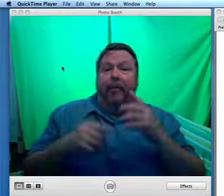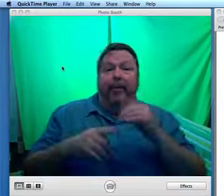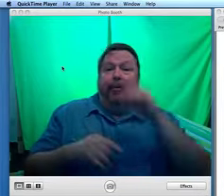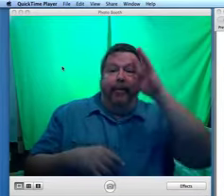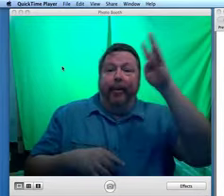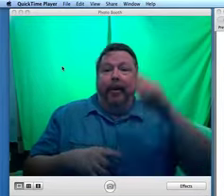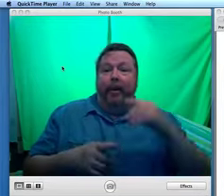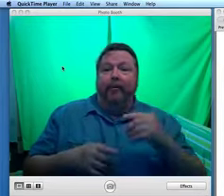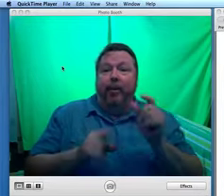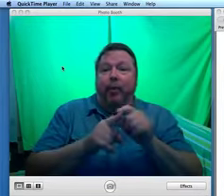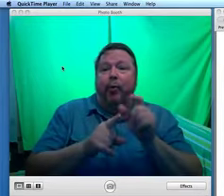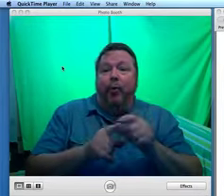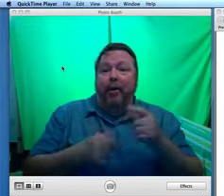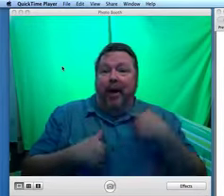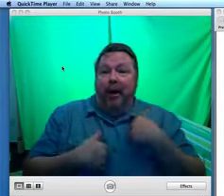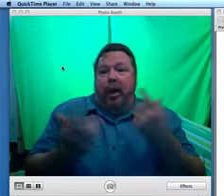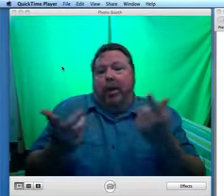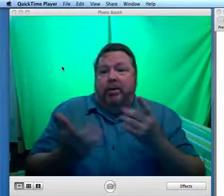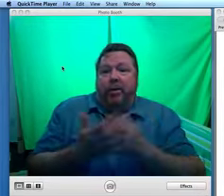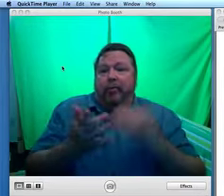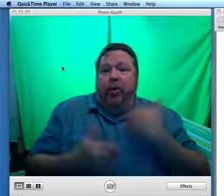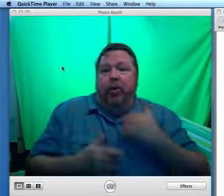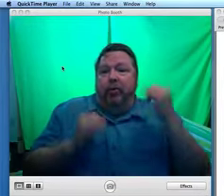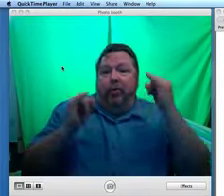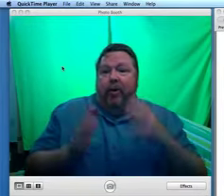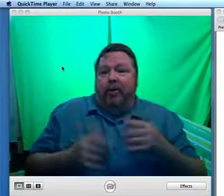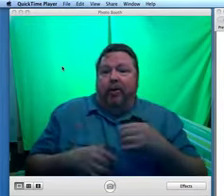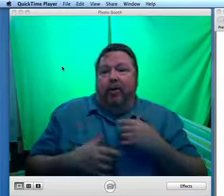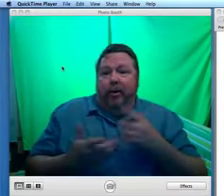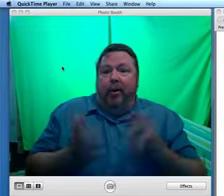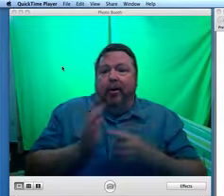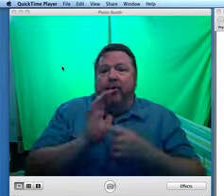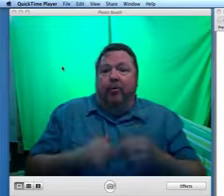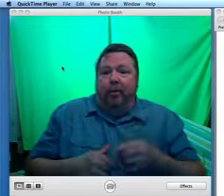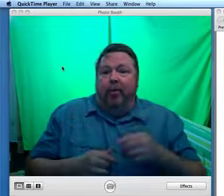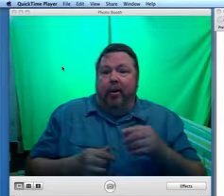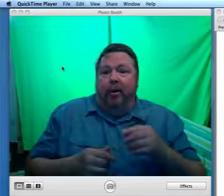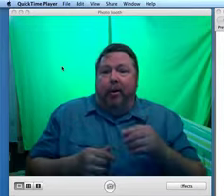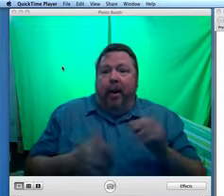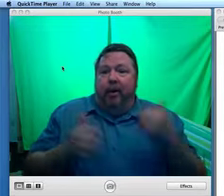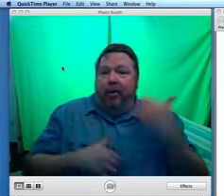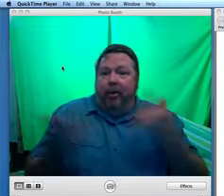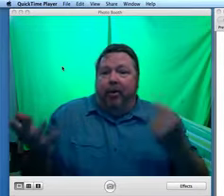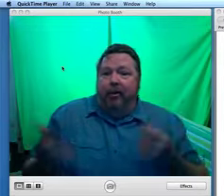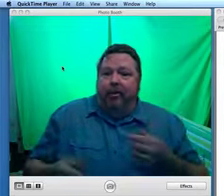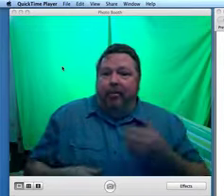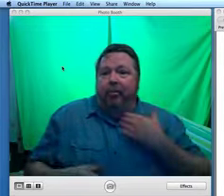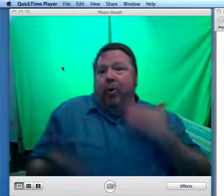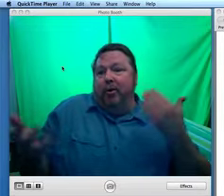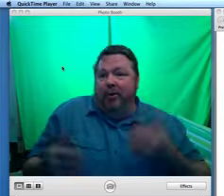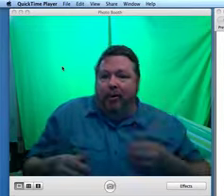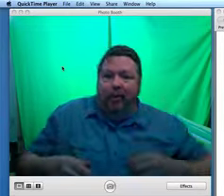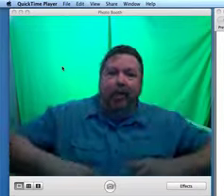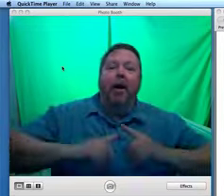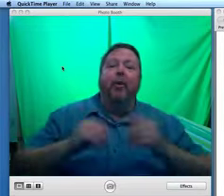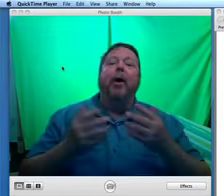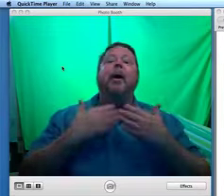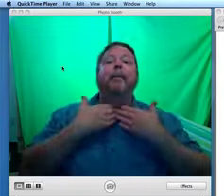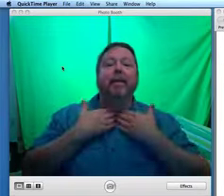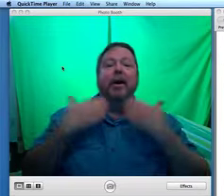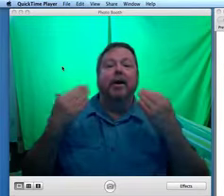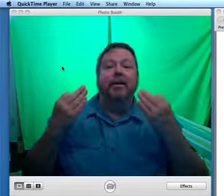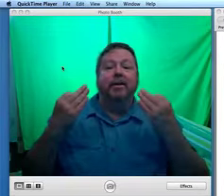it's some invented word like some cue instructor shows you, I can cue it. Mut.